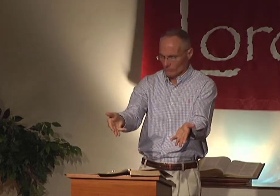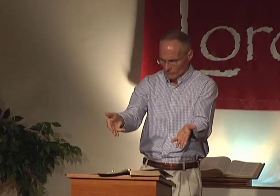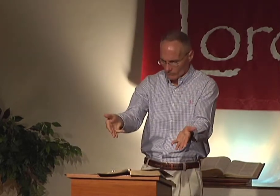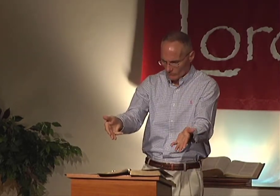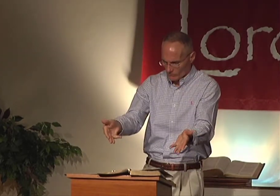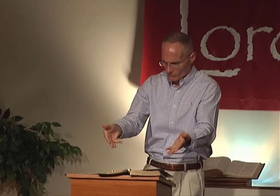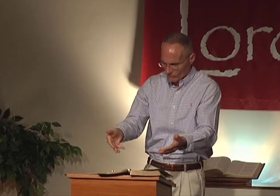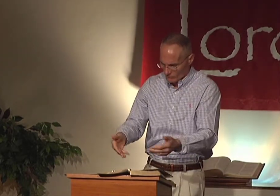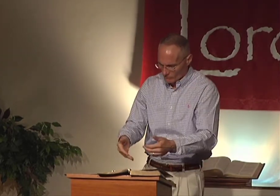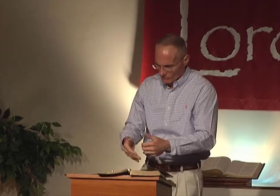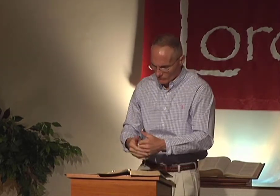written there.